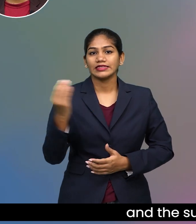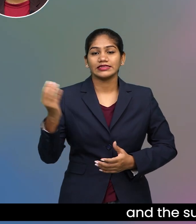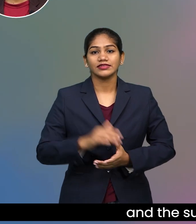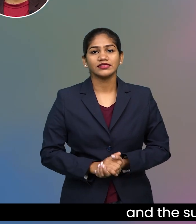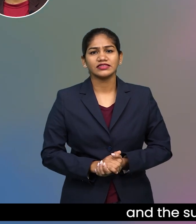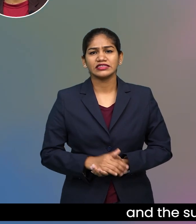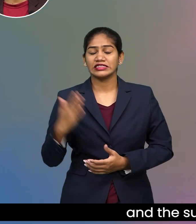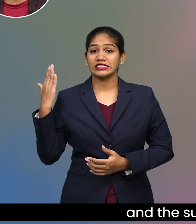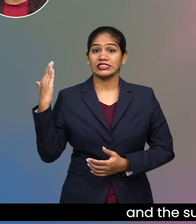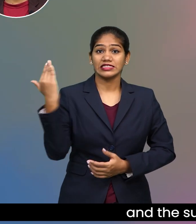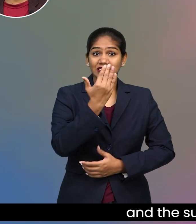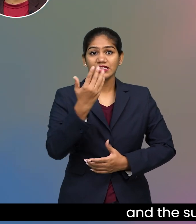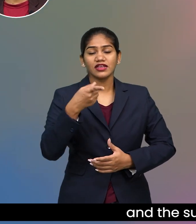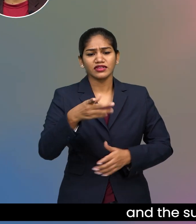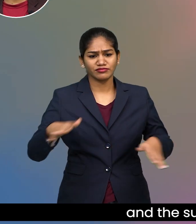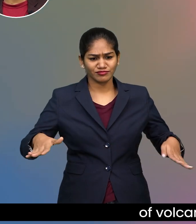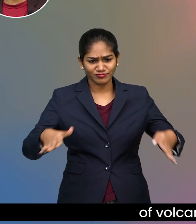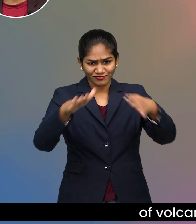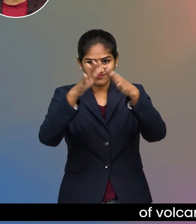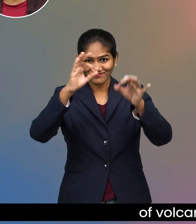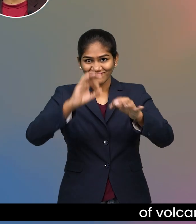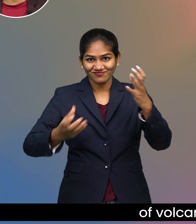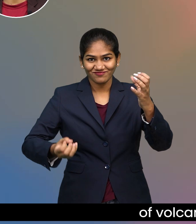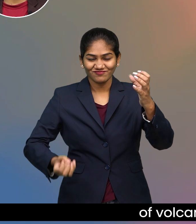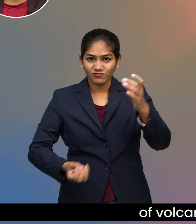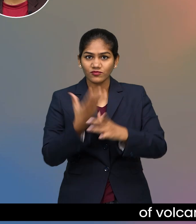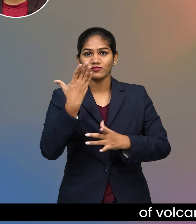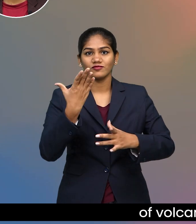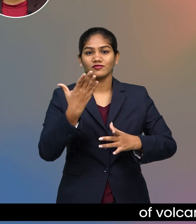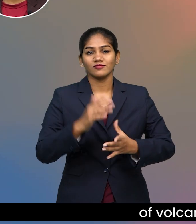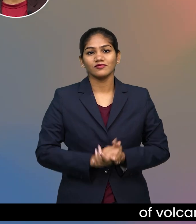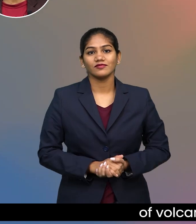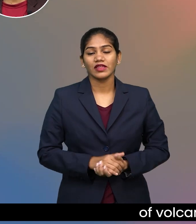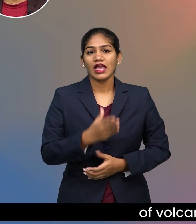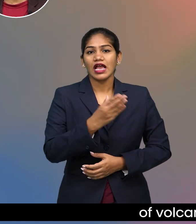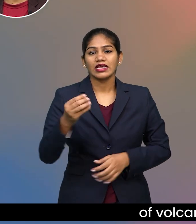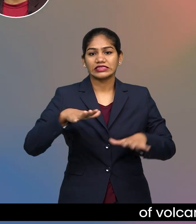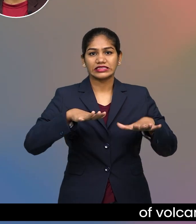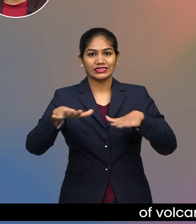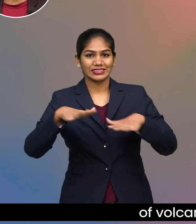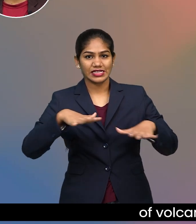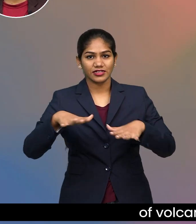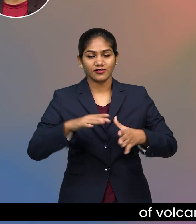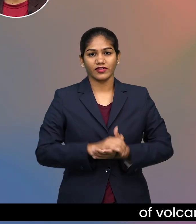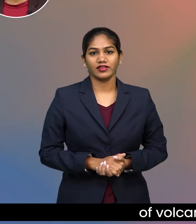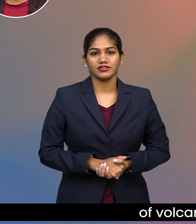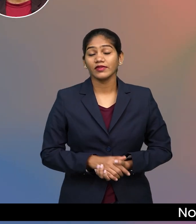and the sudden dramatic eruption of volcanoes and